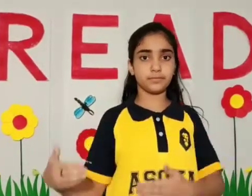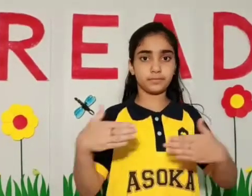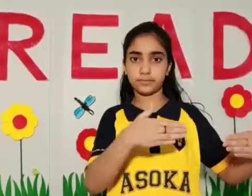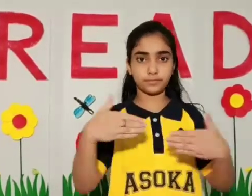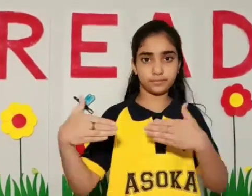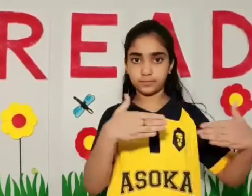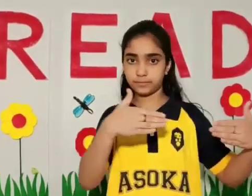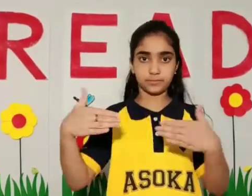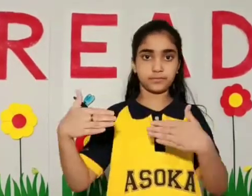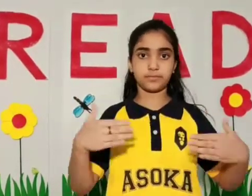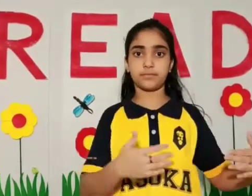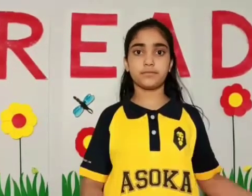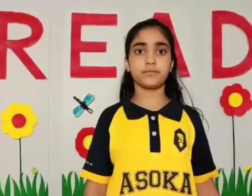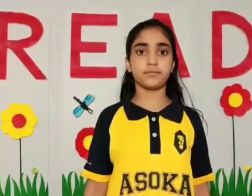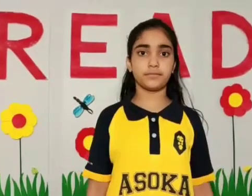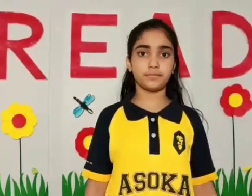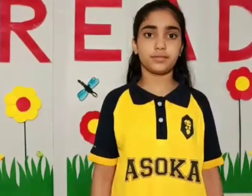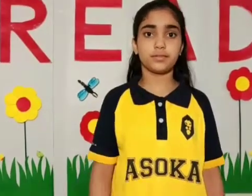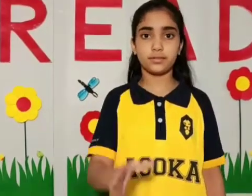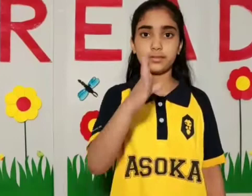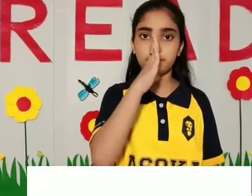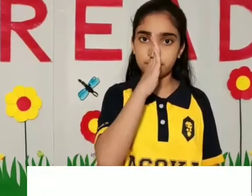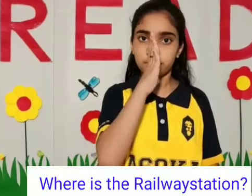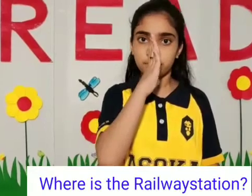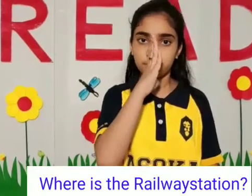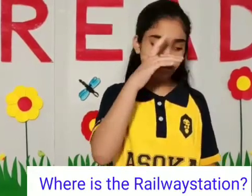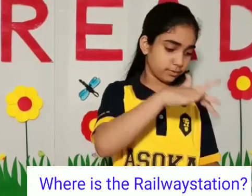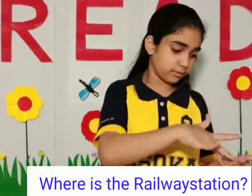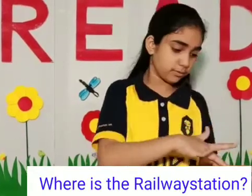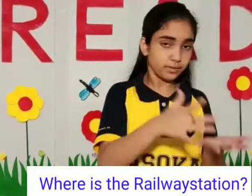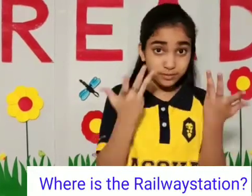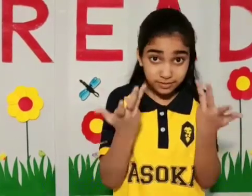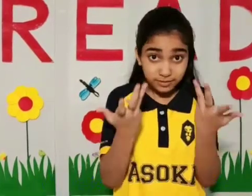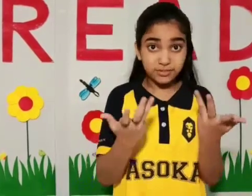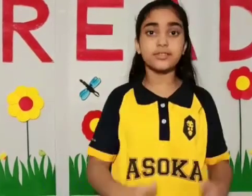Discuss, discuss. Where's the railway station?